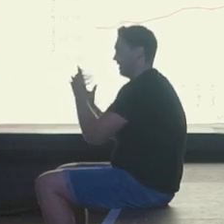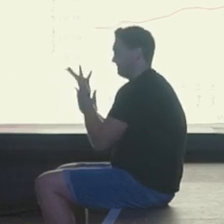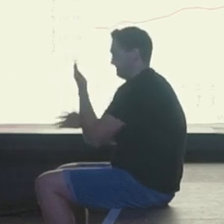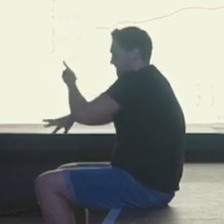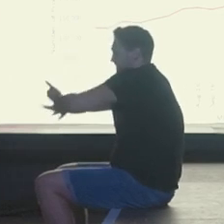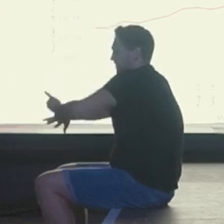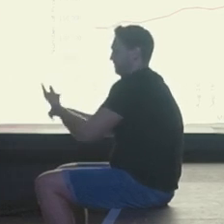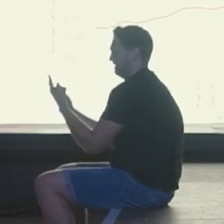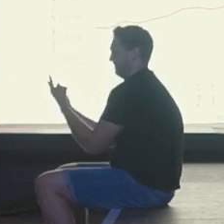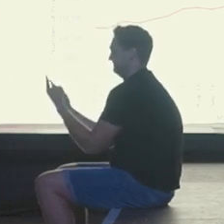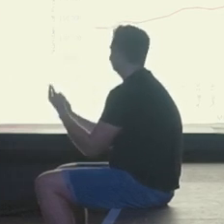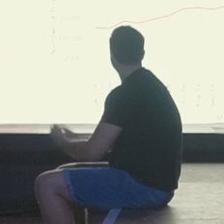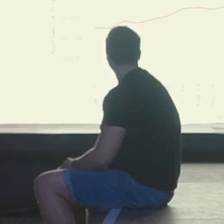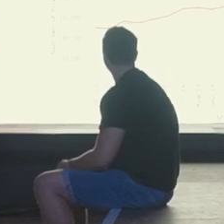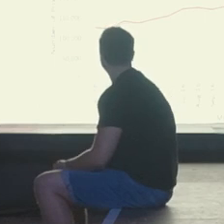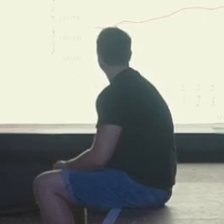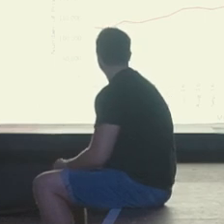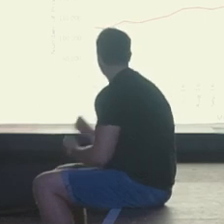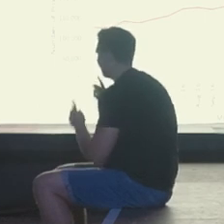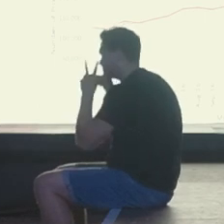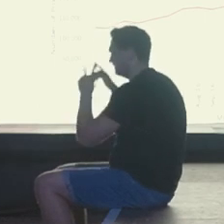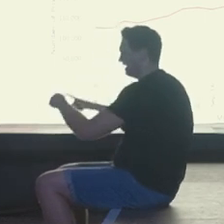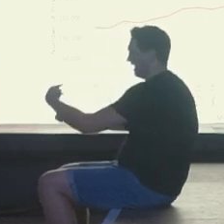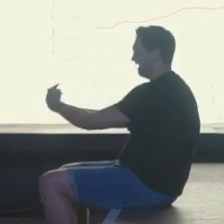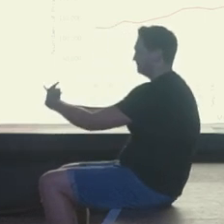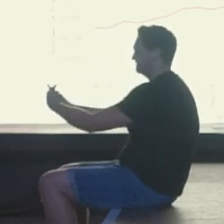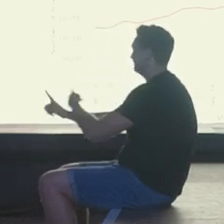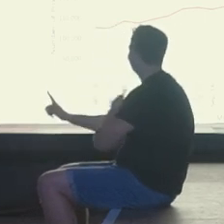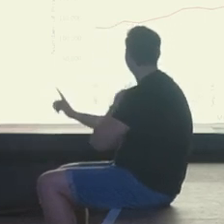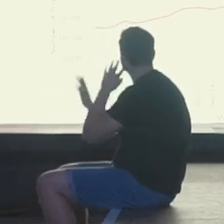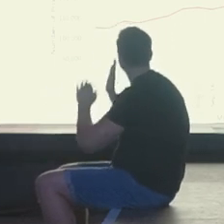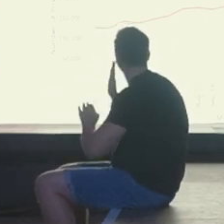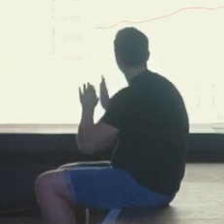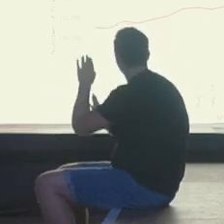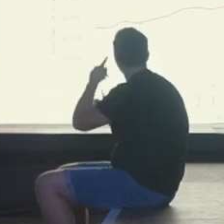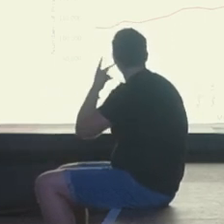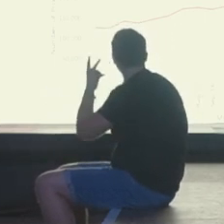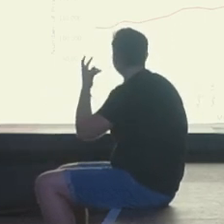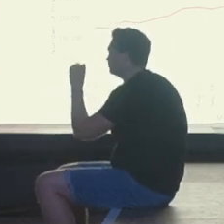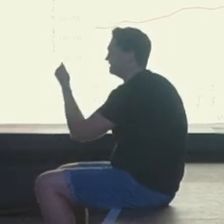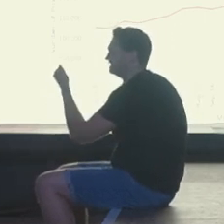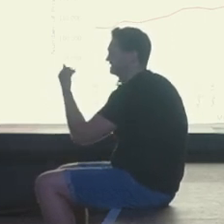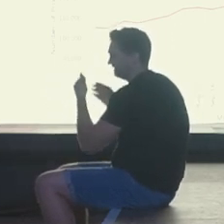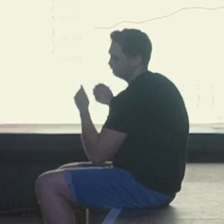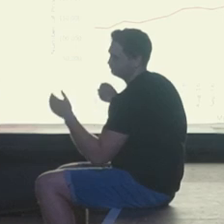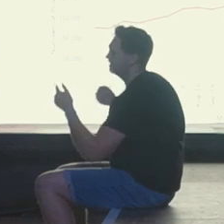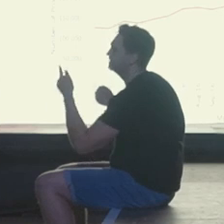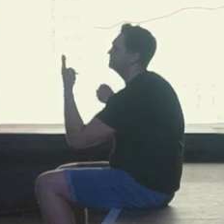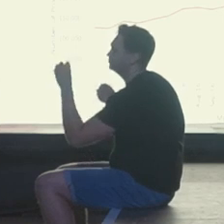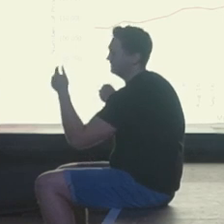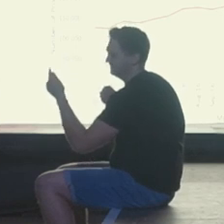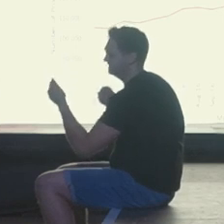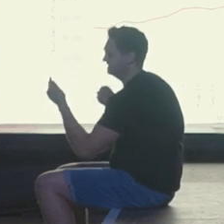great, we're selling more. Good vibes, right? This is really positive news. And this is only 2016, 2017, and